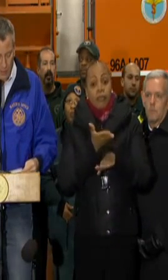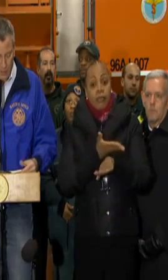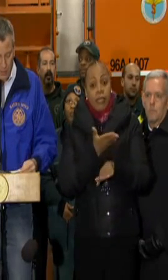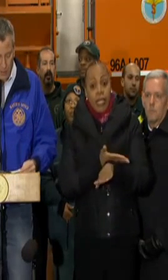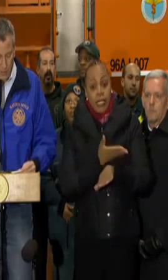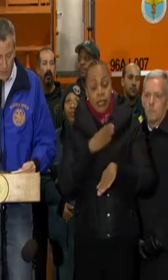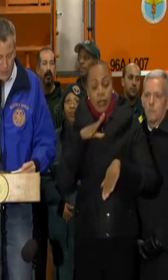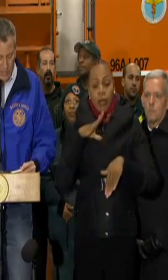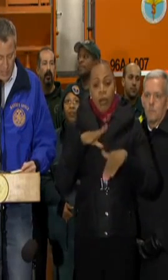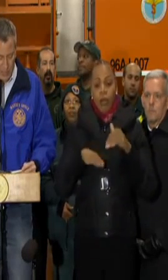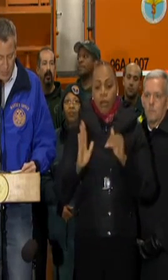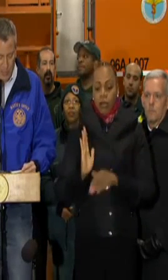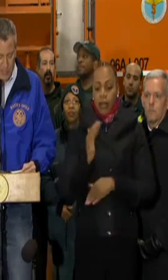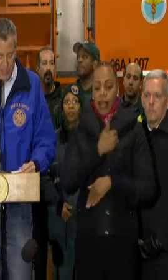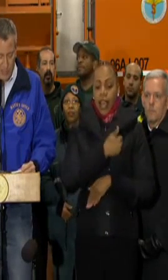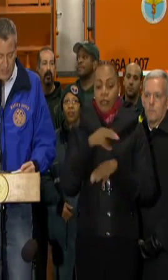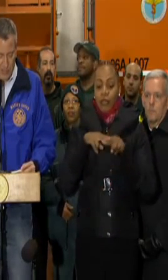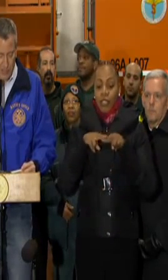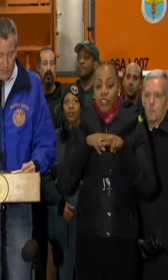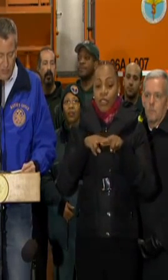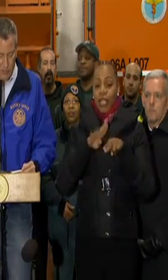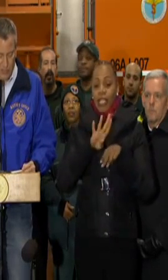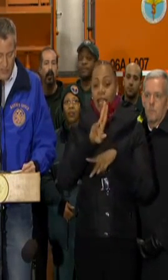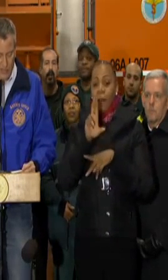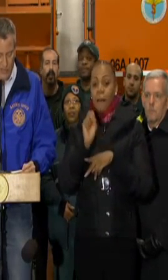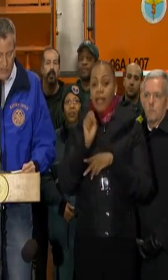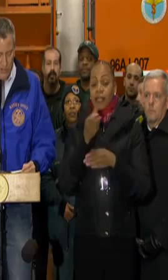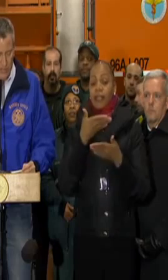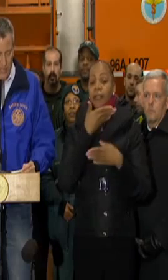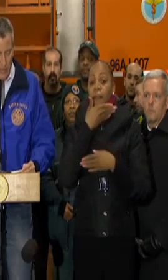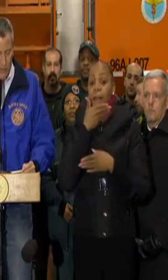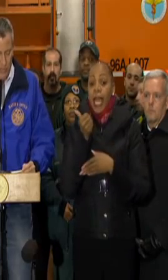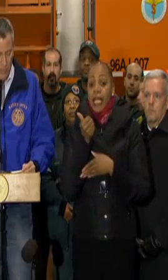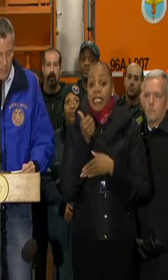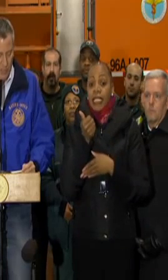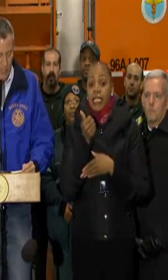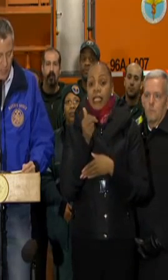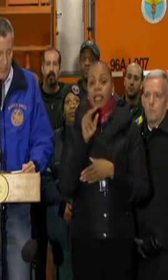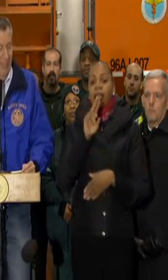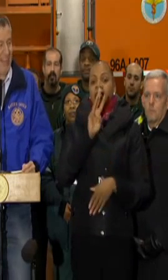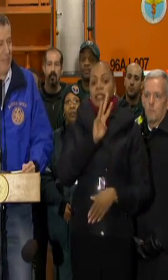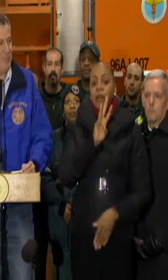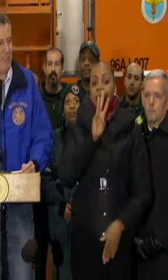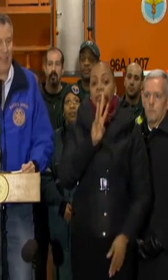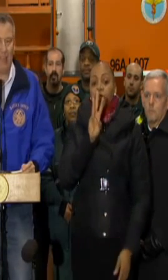on our trains and buses, the best course of action is to check out